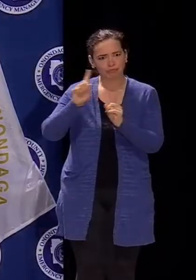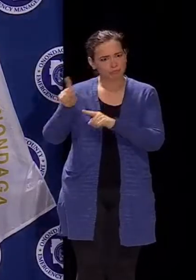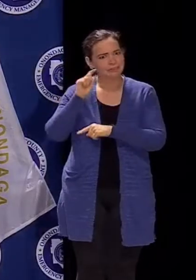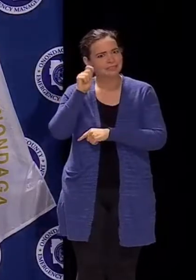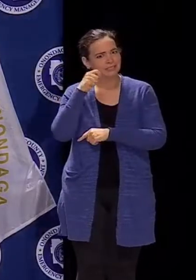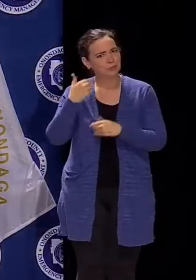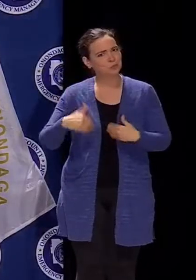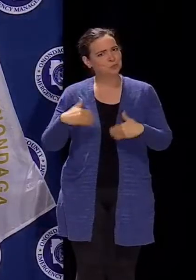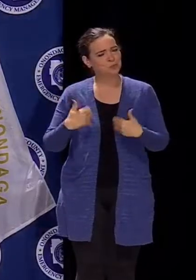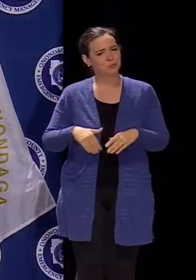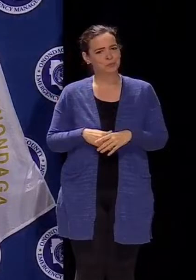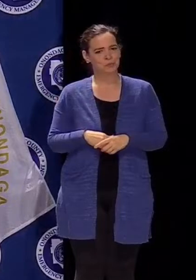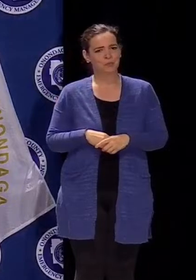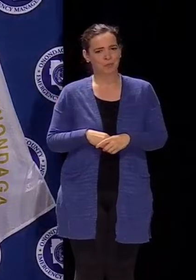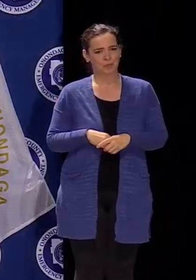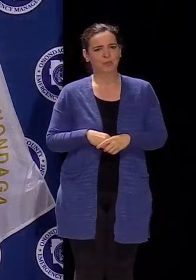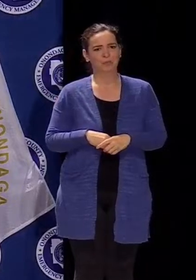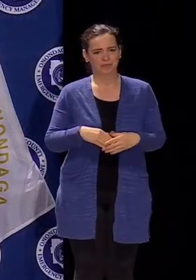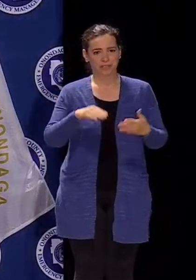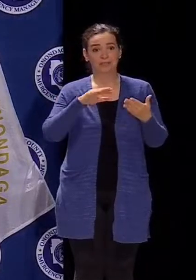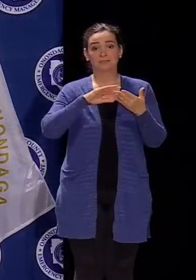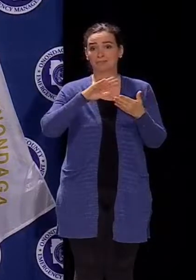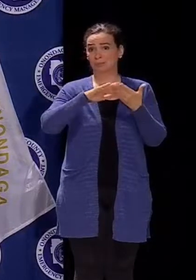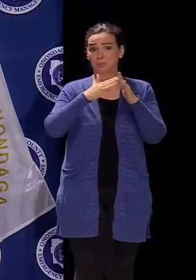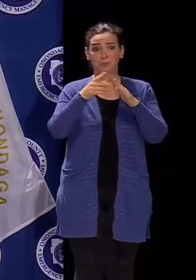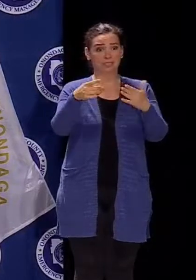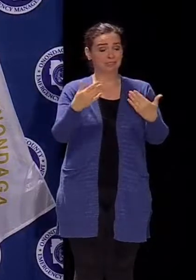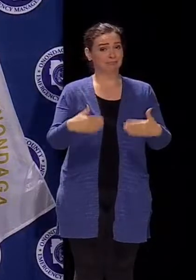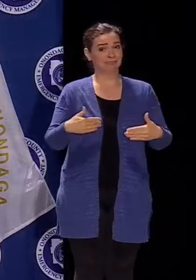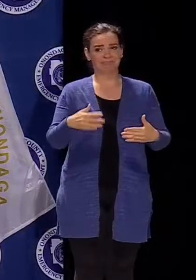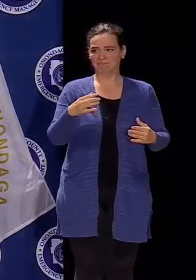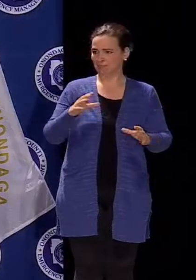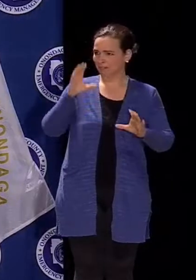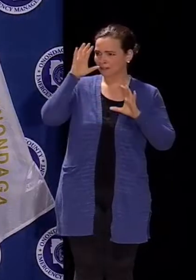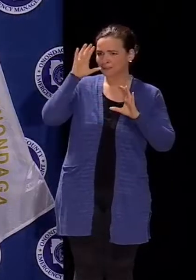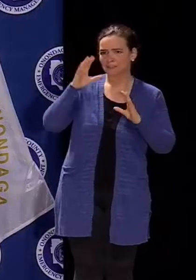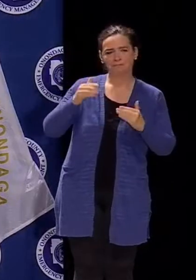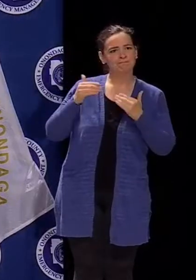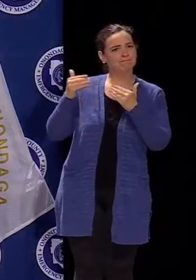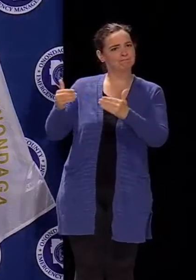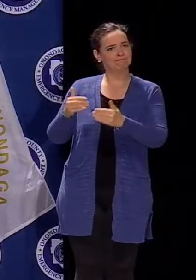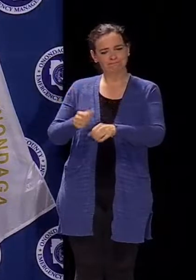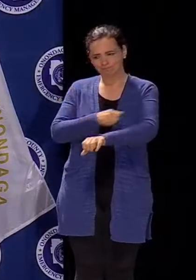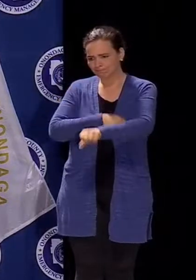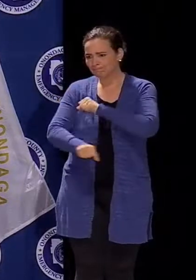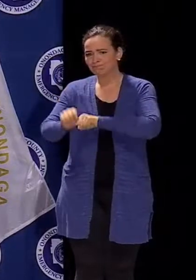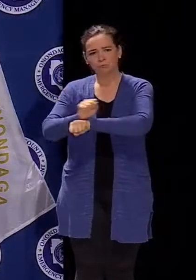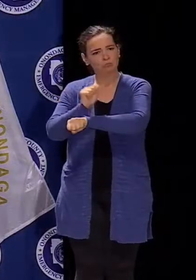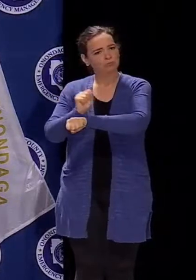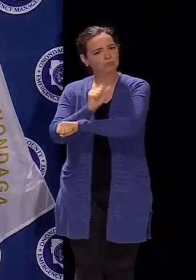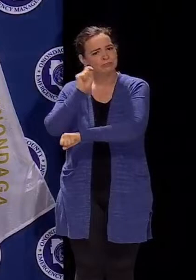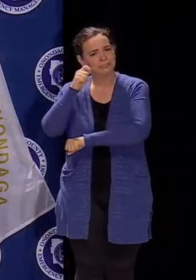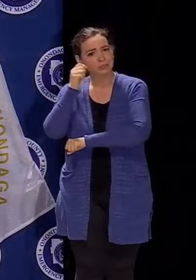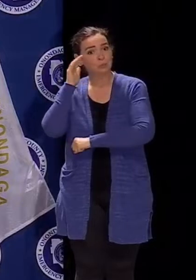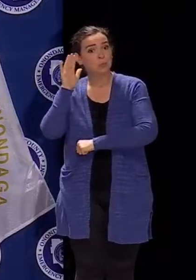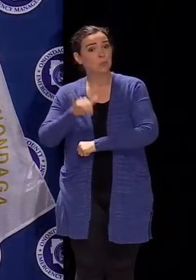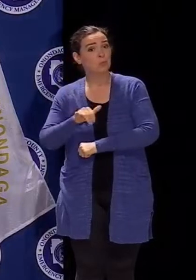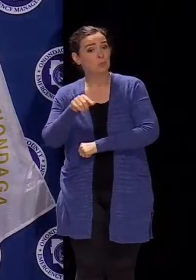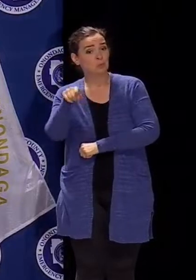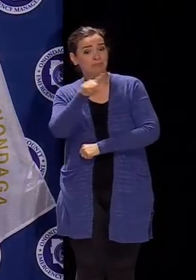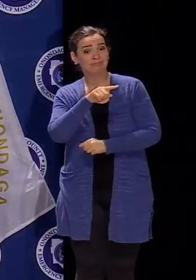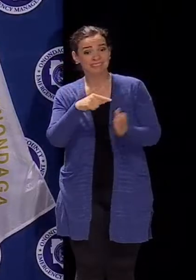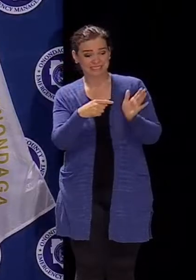community wants to be part of the solution. There are asymptomatic carriers who could potentially be spreading the virus,